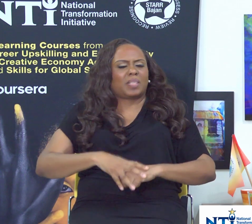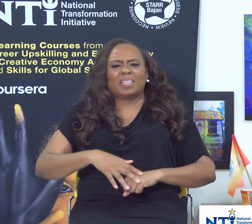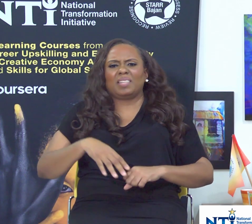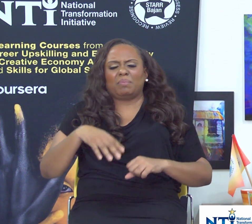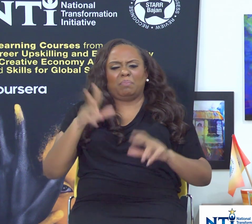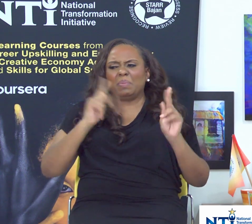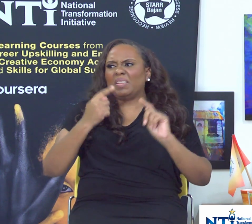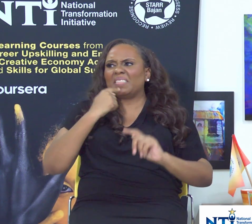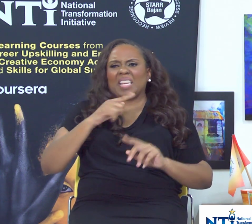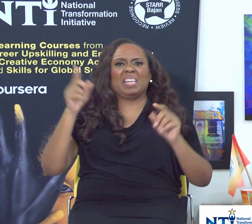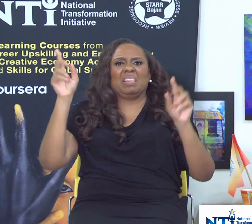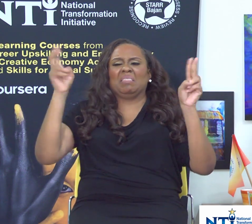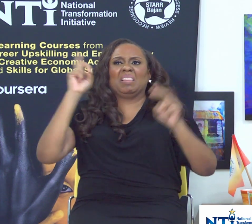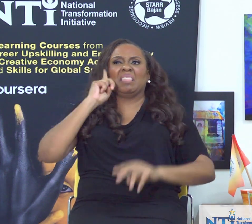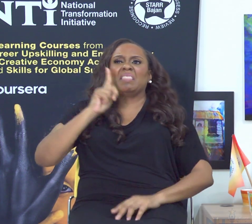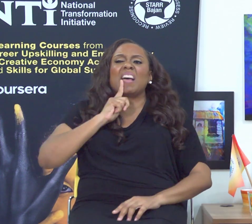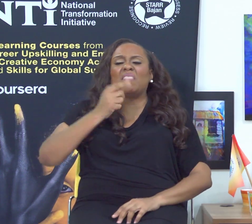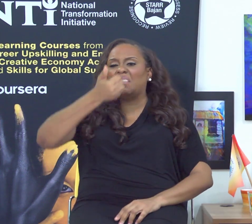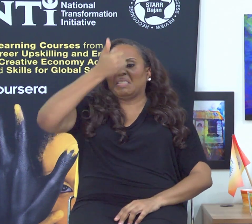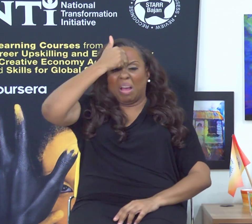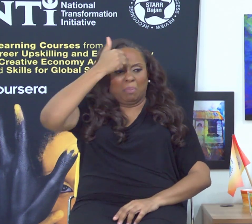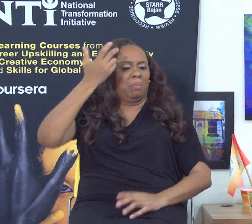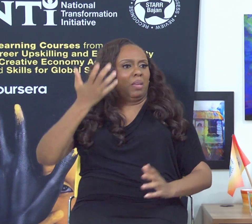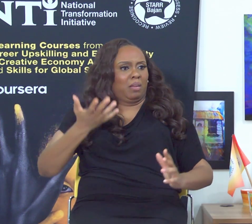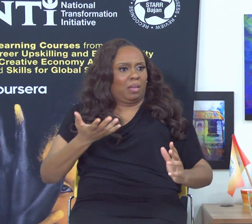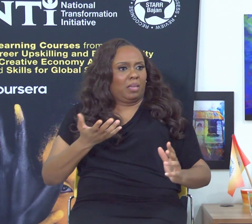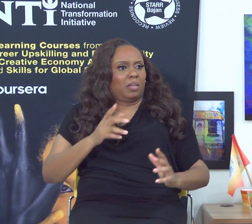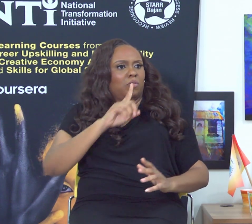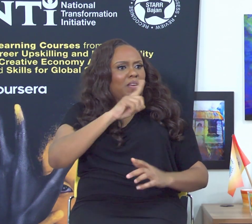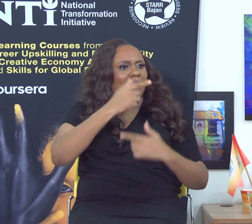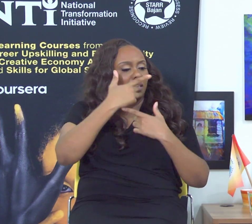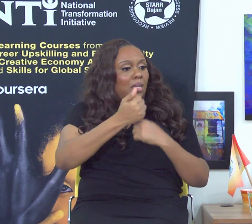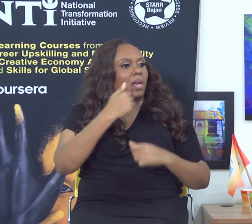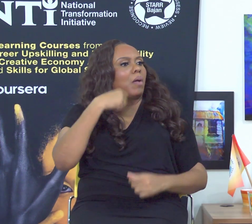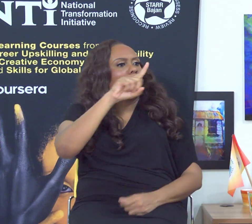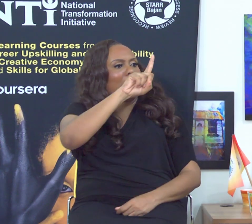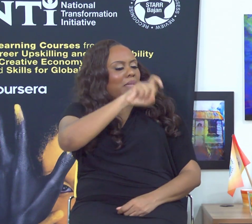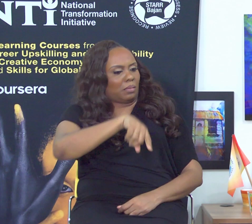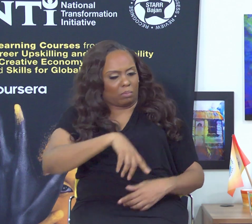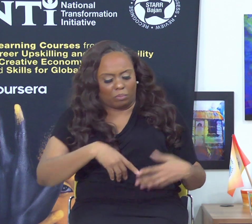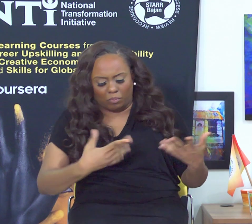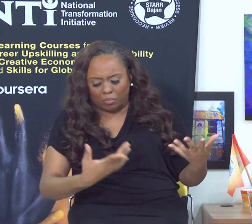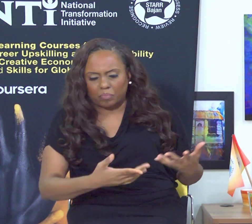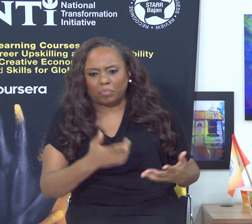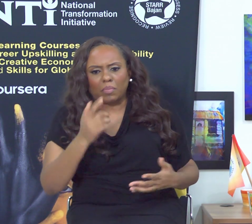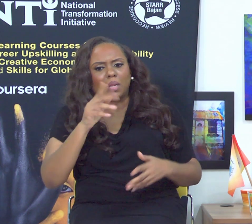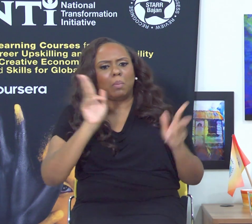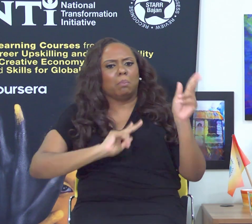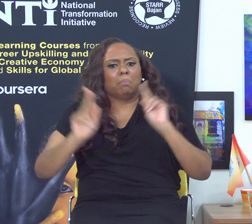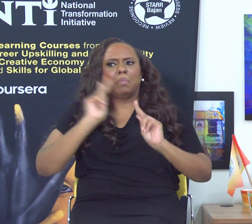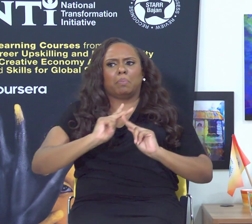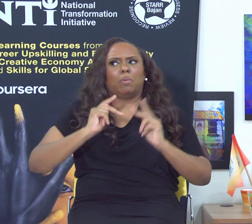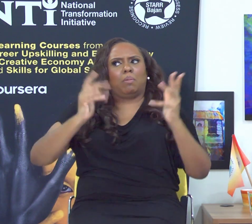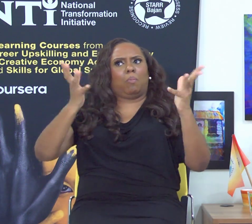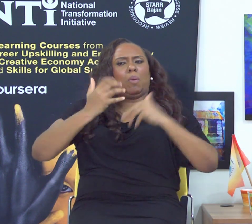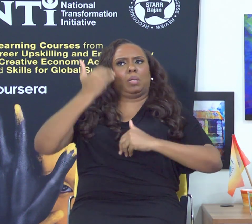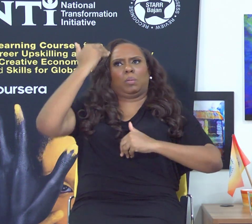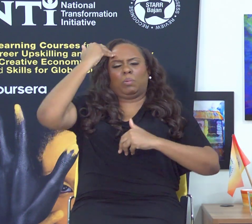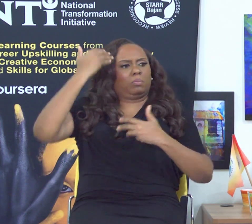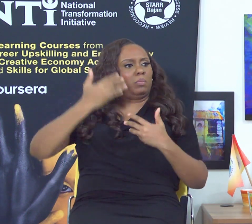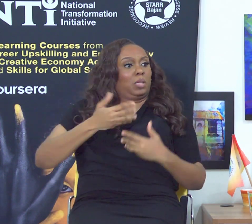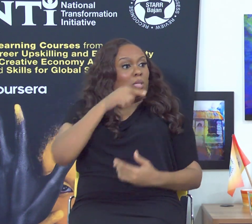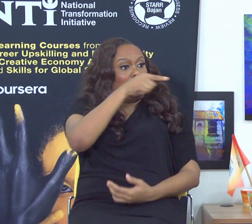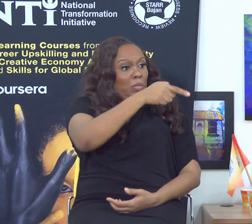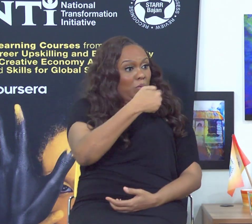expression deaf and dumb. So it is interesting. I'm going to ask the questions that I think people at home would like to know.